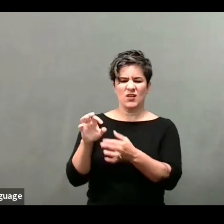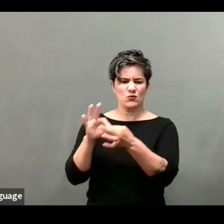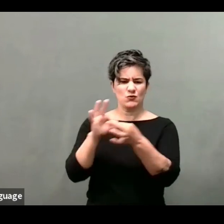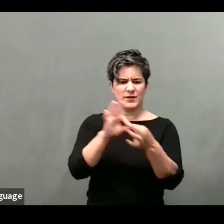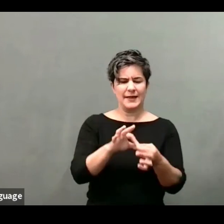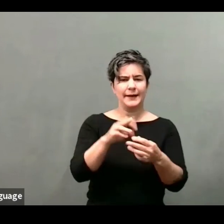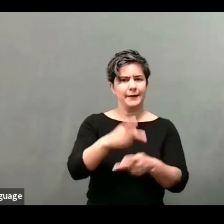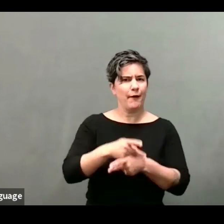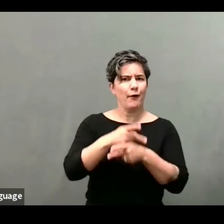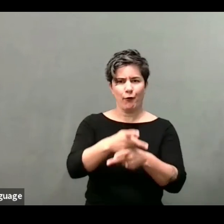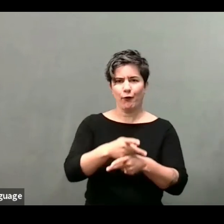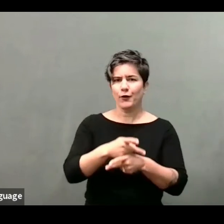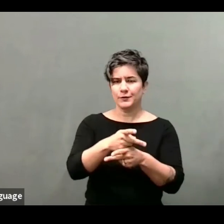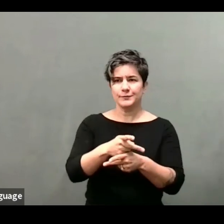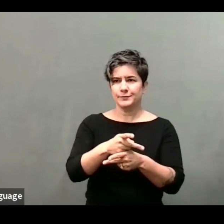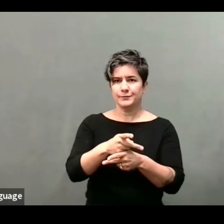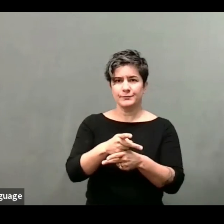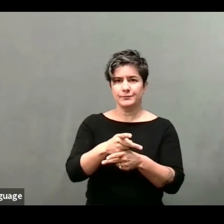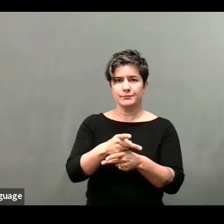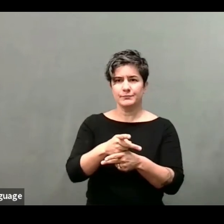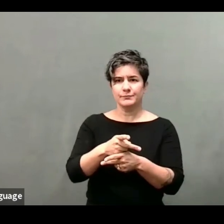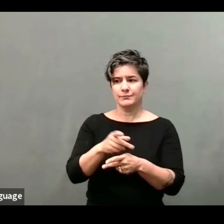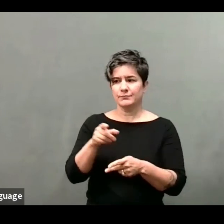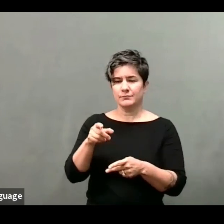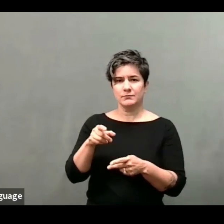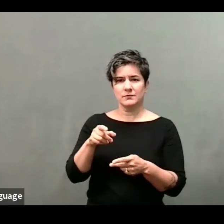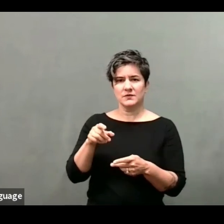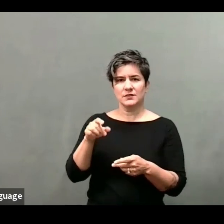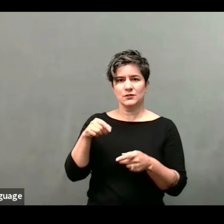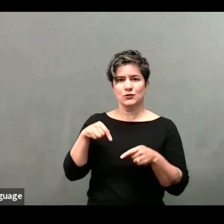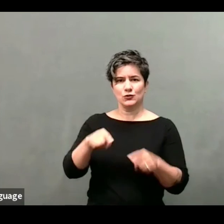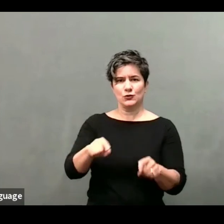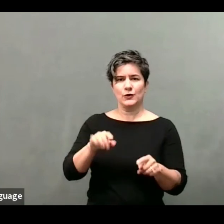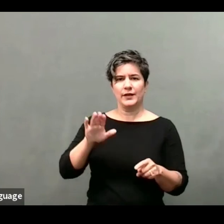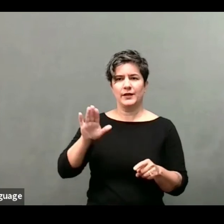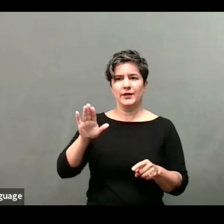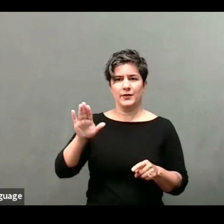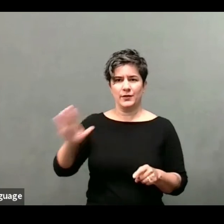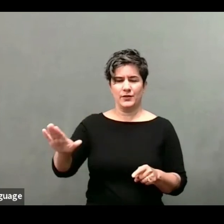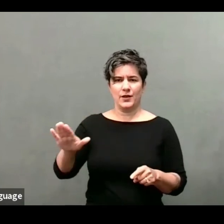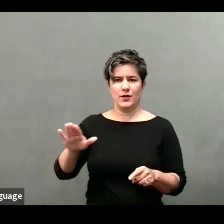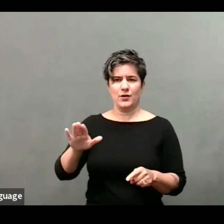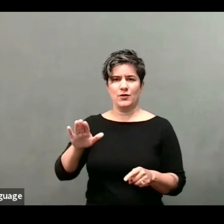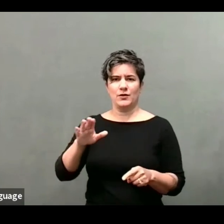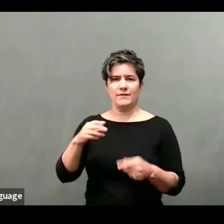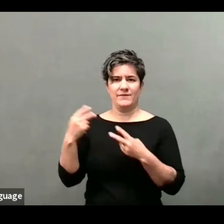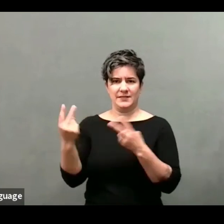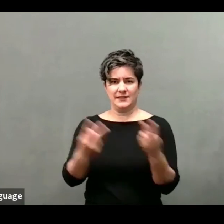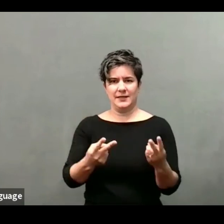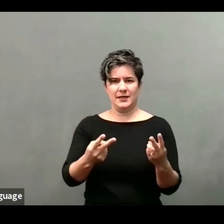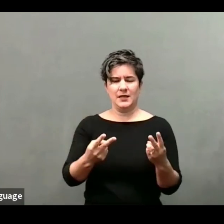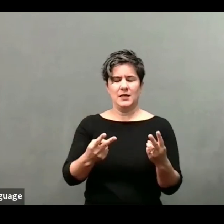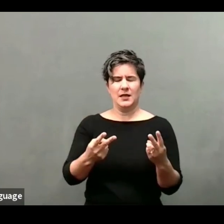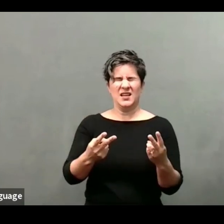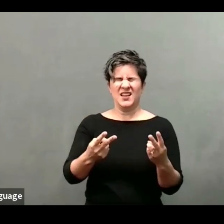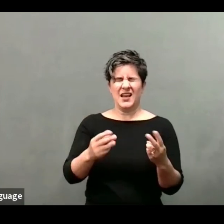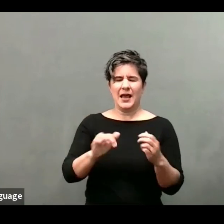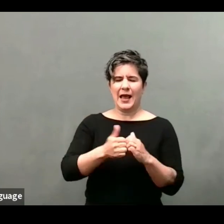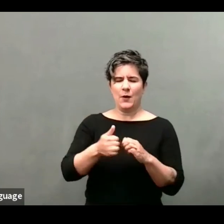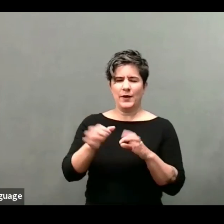related care at the patient's healthcare visit. I'm going to say that again. That was a mess.